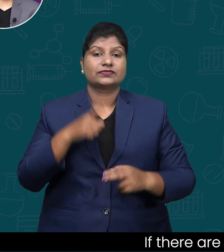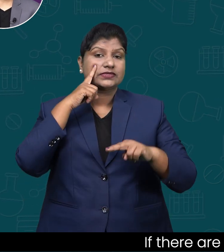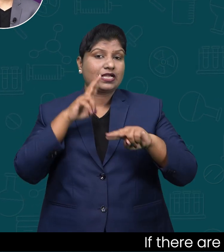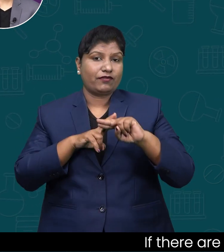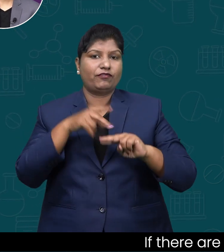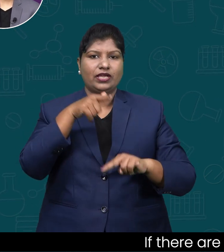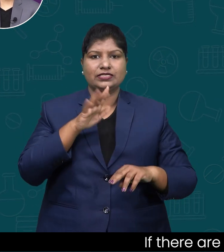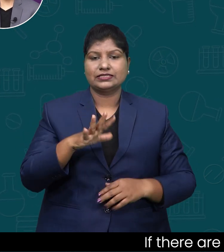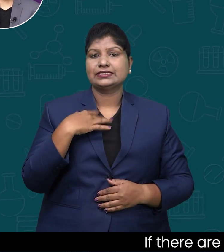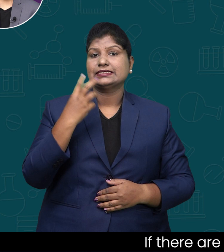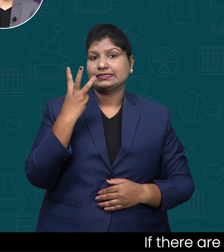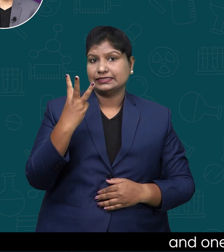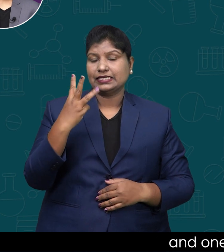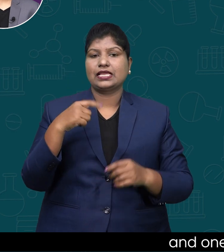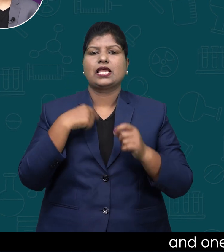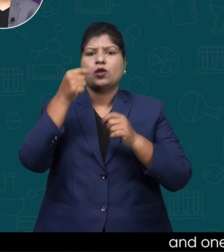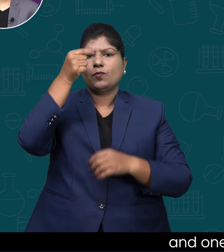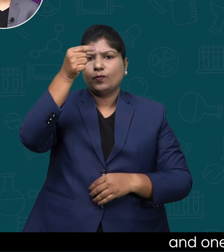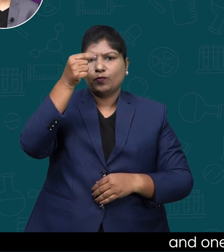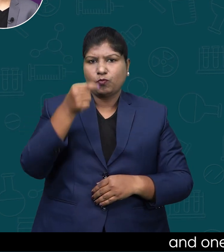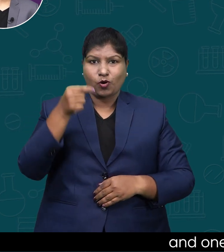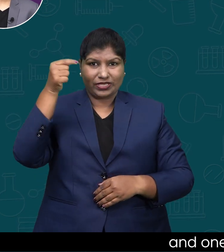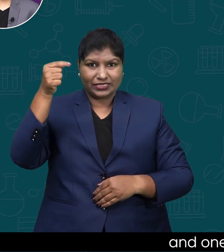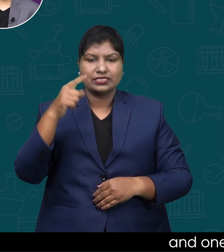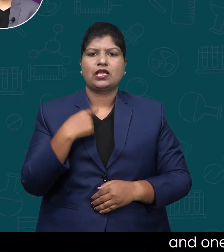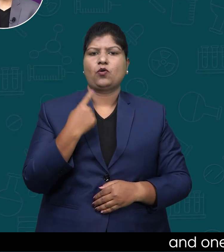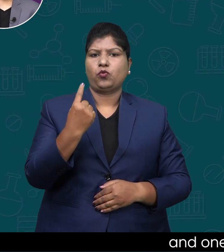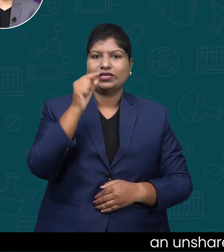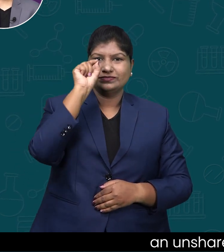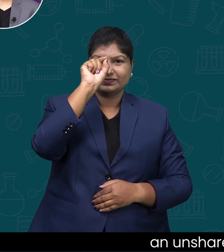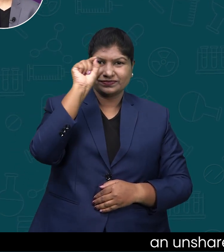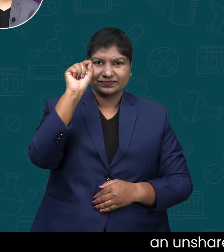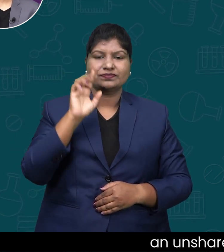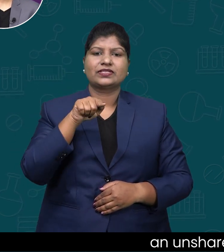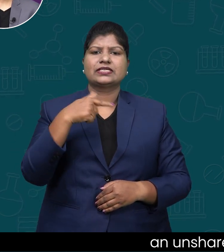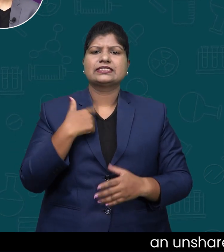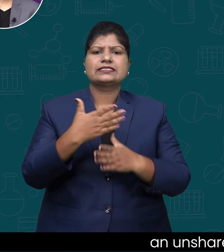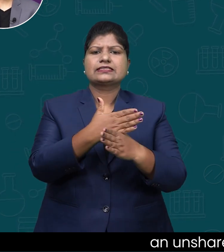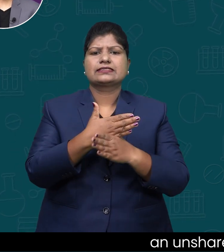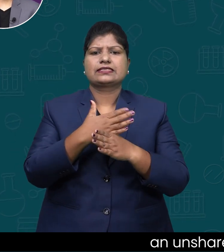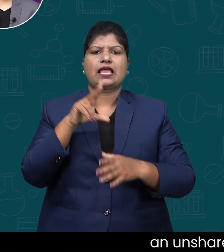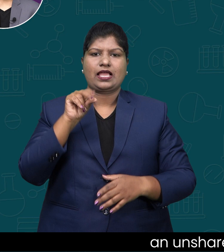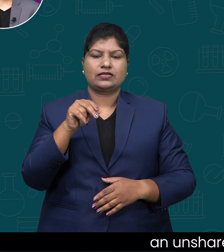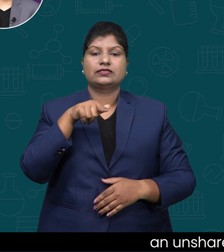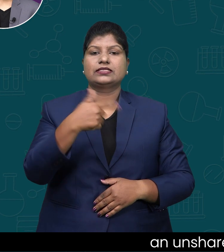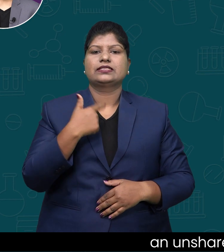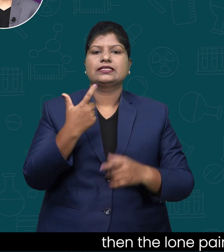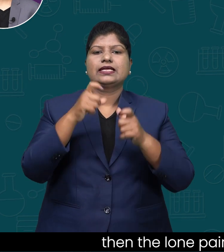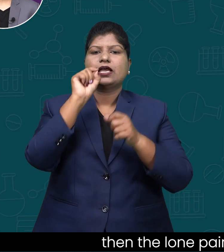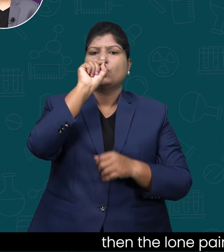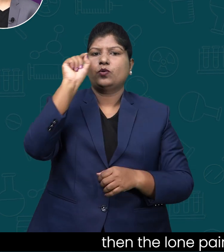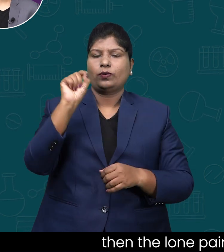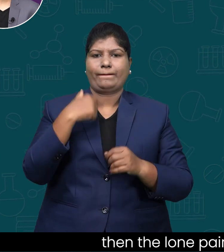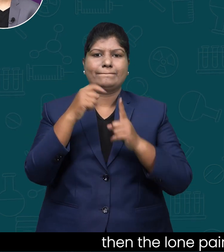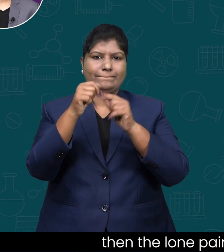If there are 3 bond pairs and 1 lone pair, that is, an unshared electron pair,